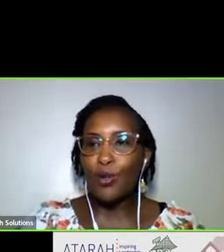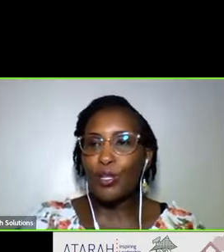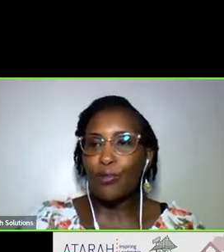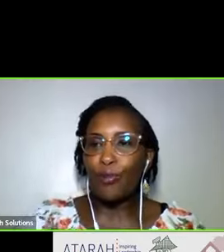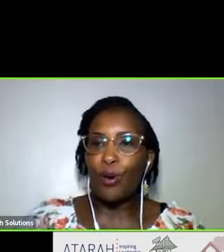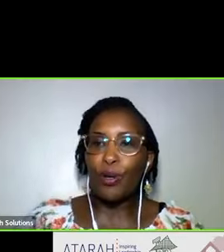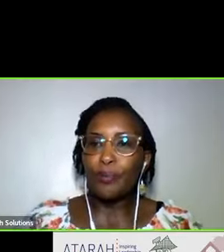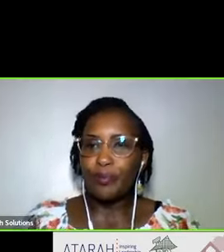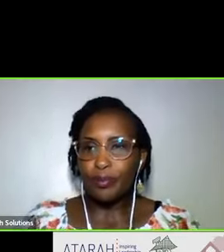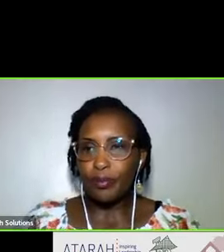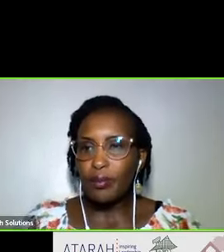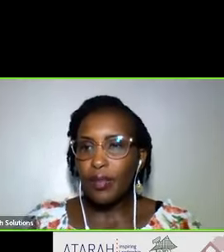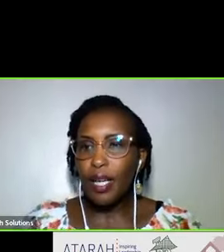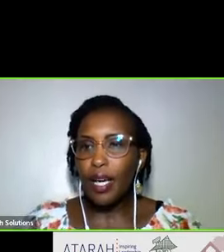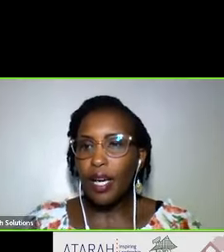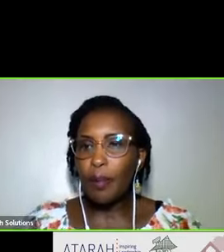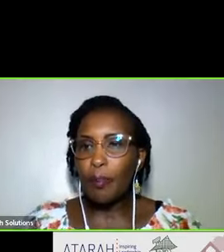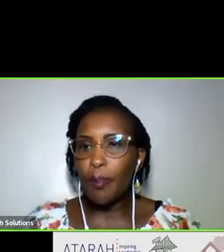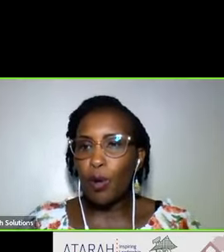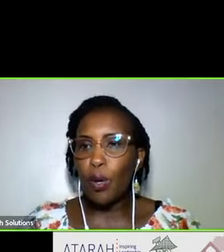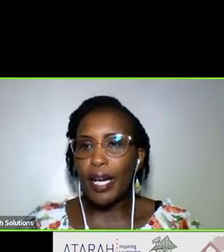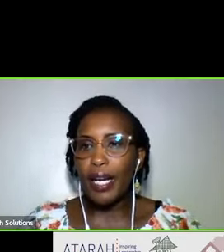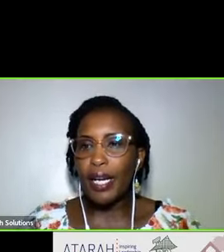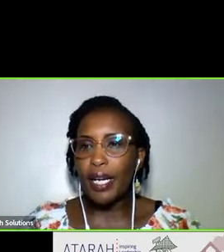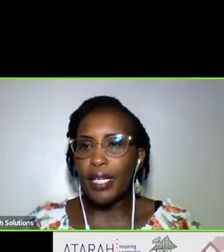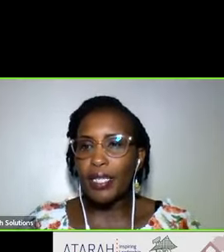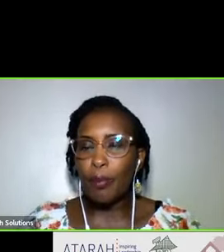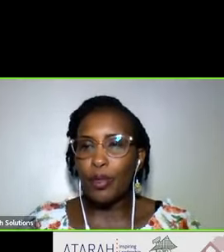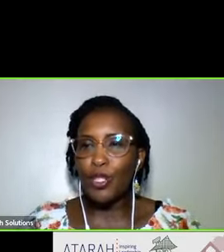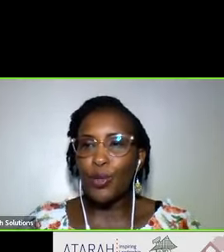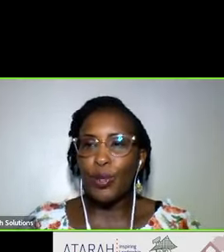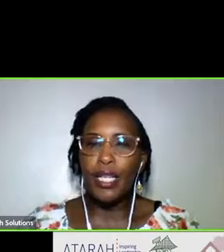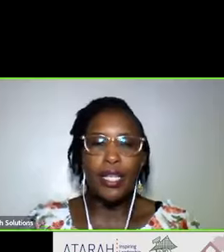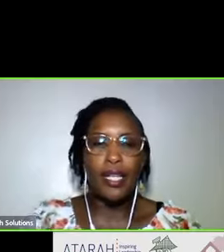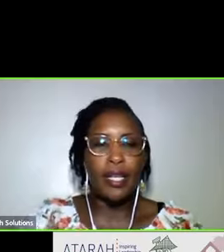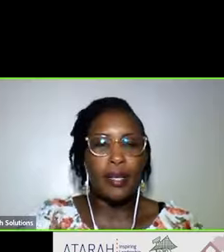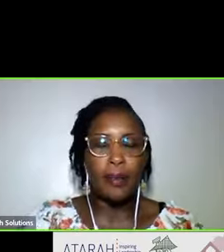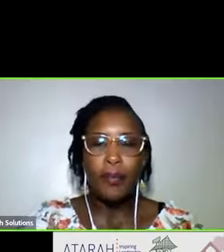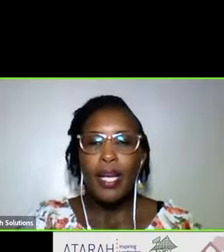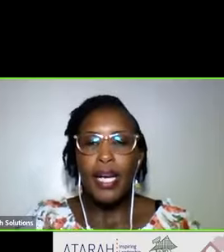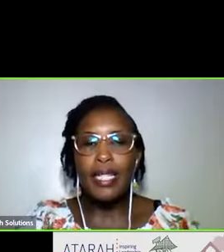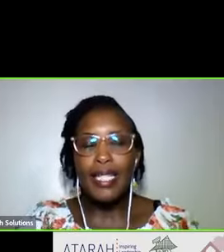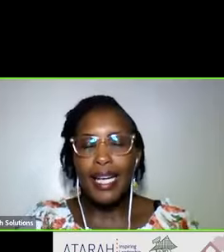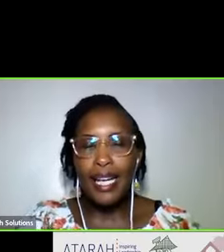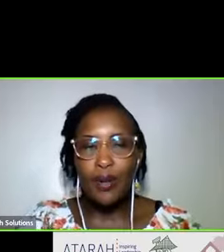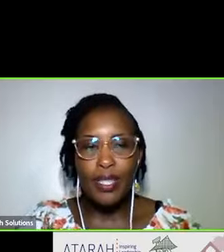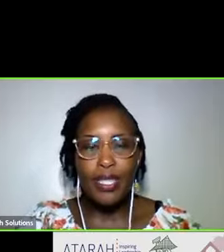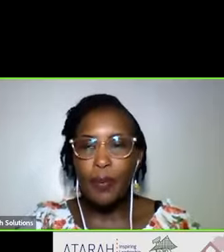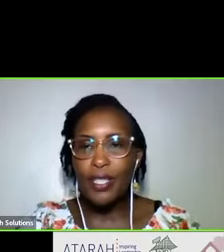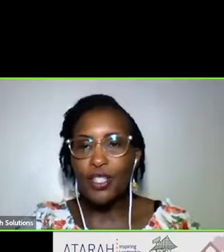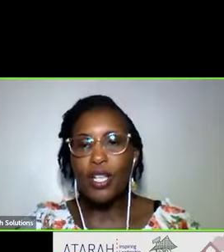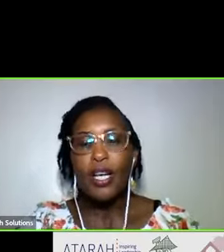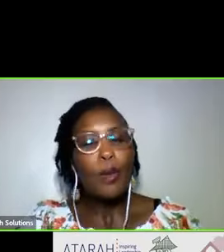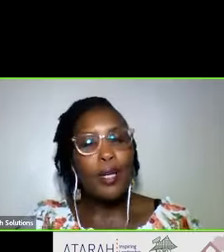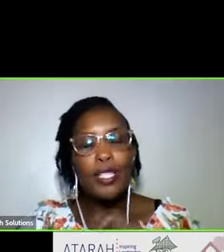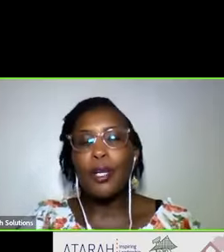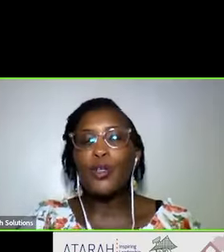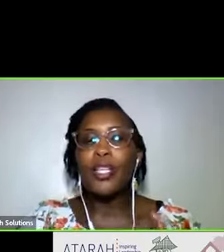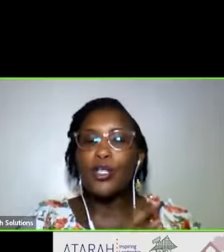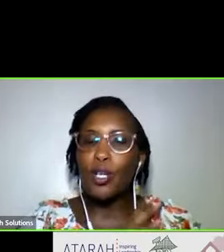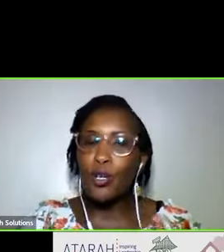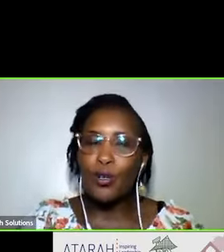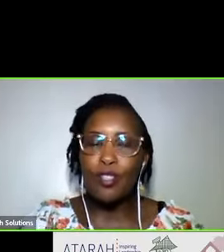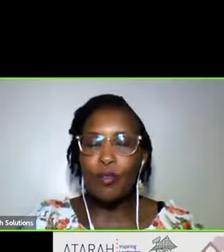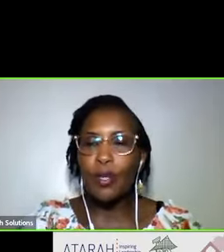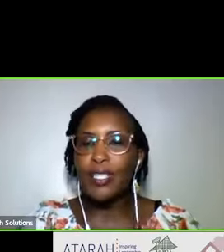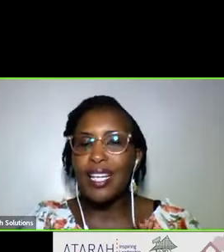and you're looking for people who can support you in sign language interpretation, please make